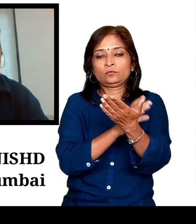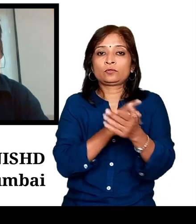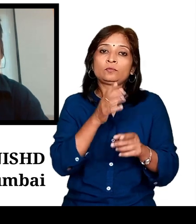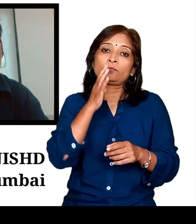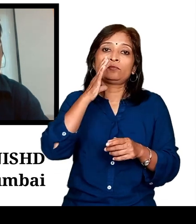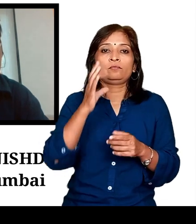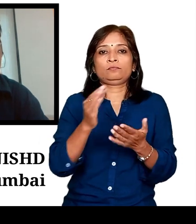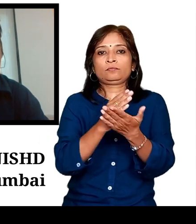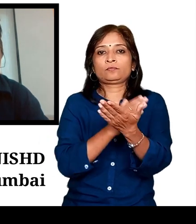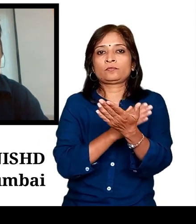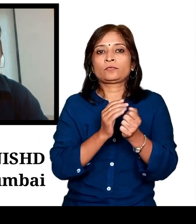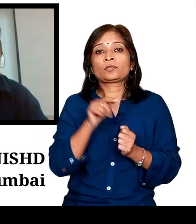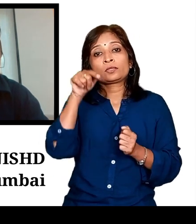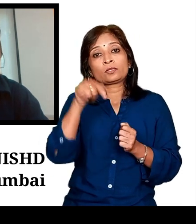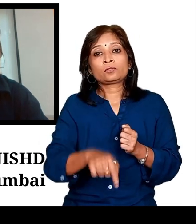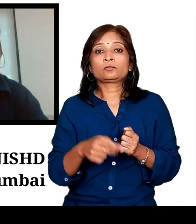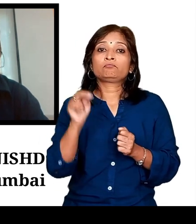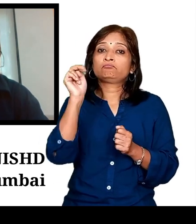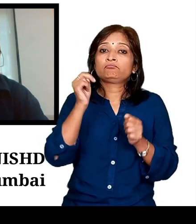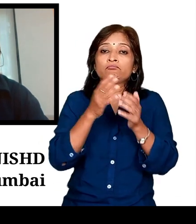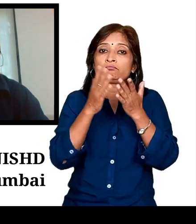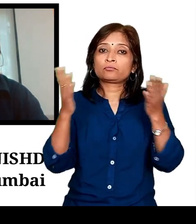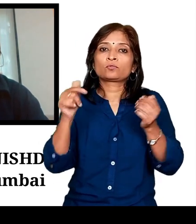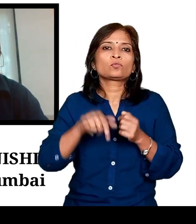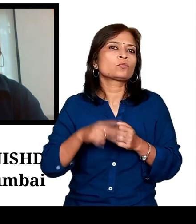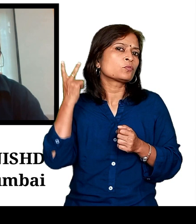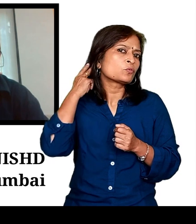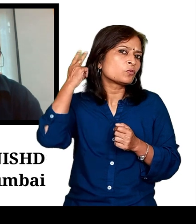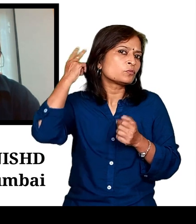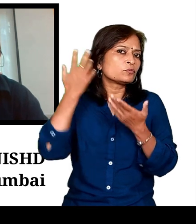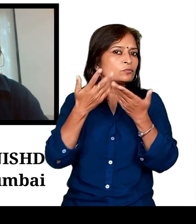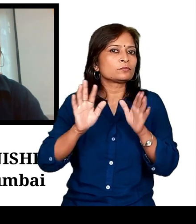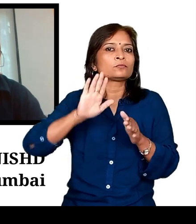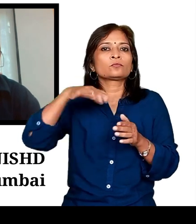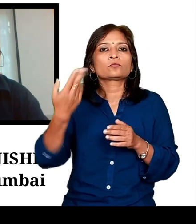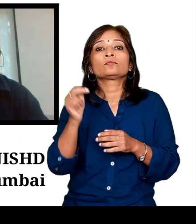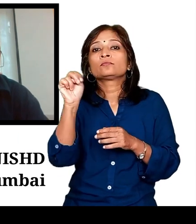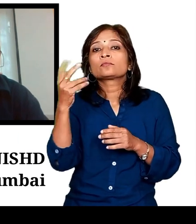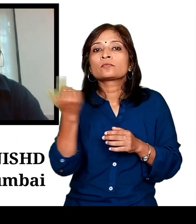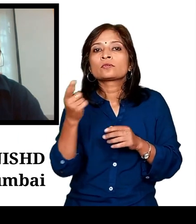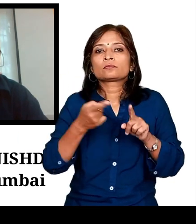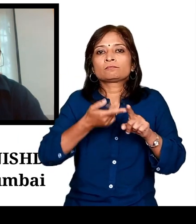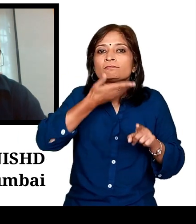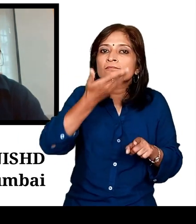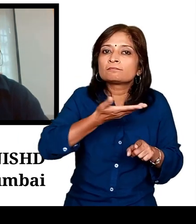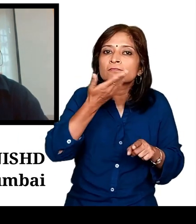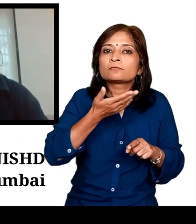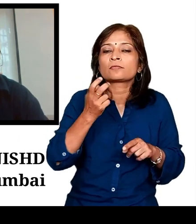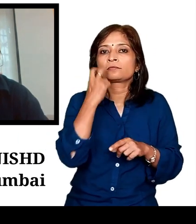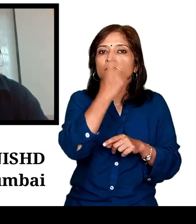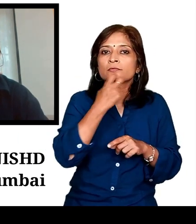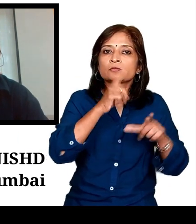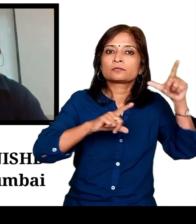and obviously it is very demanding, because after cochlear implantation there is a need of therapy post